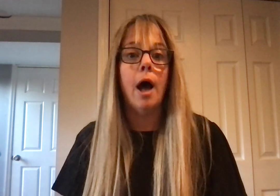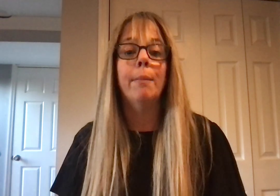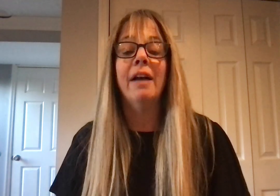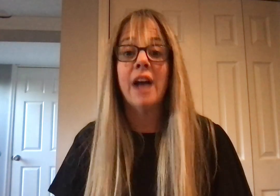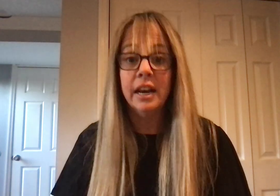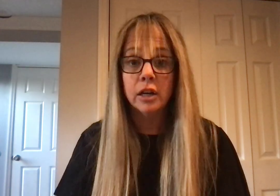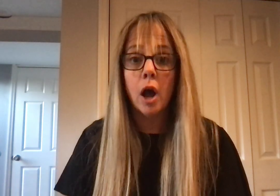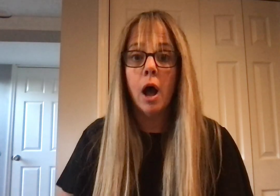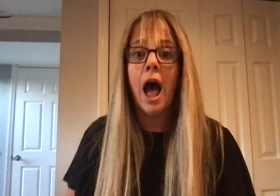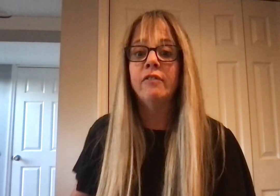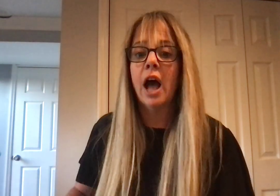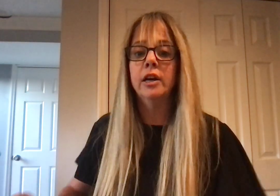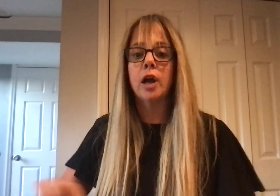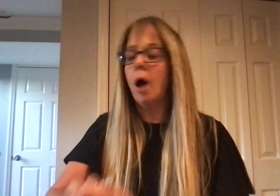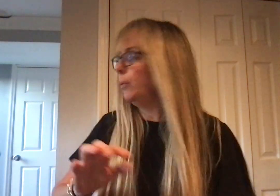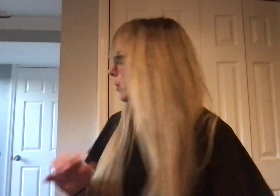I've gotten a couple,